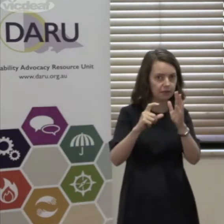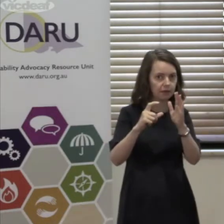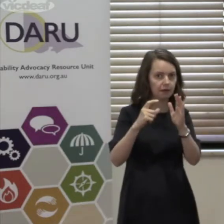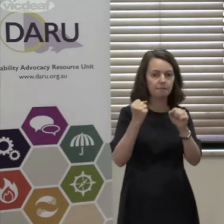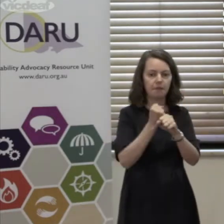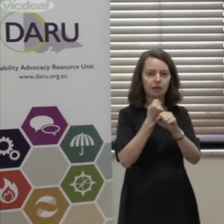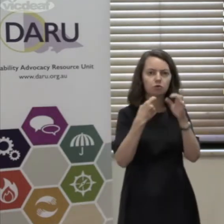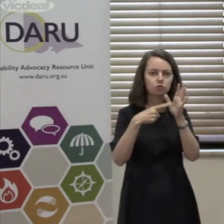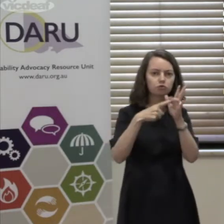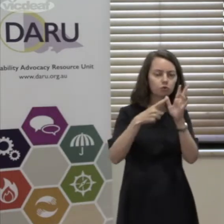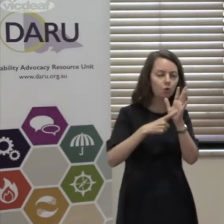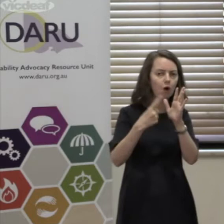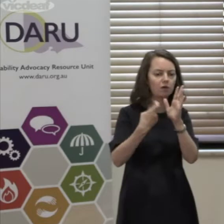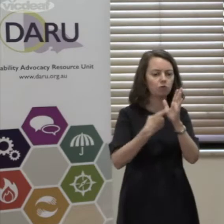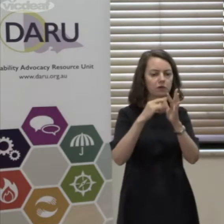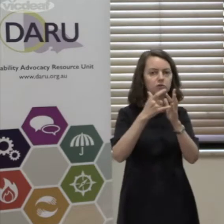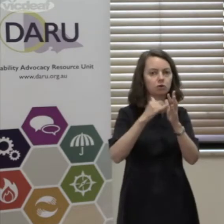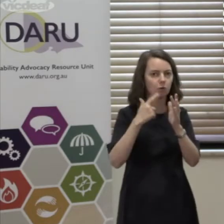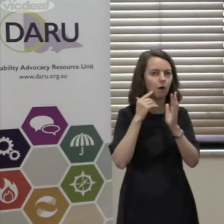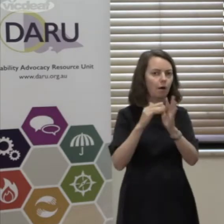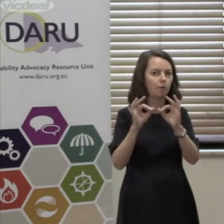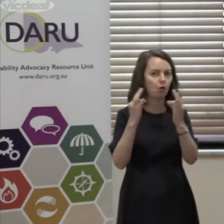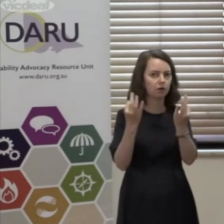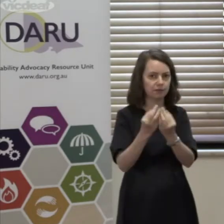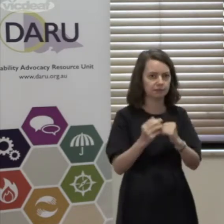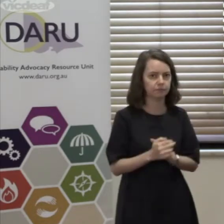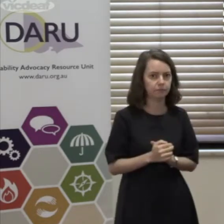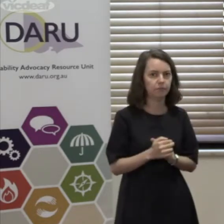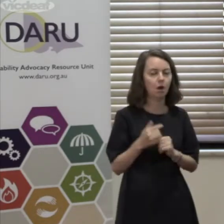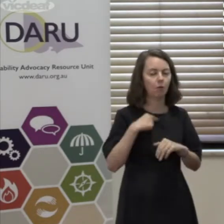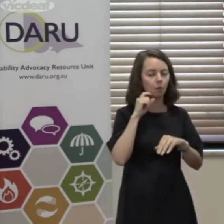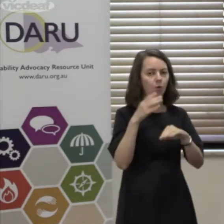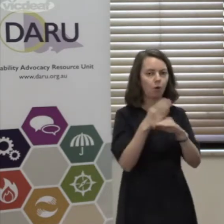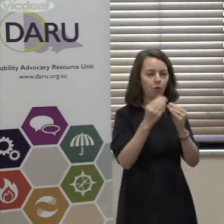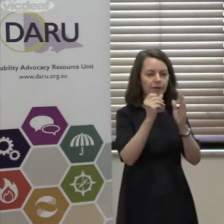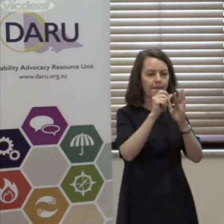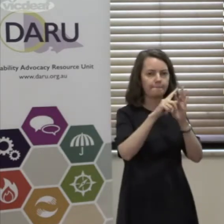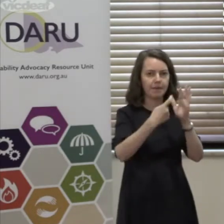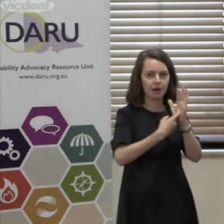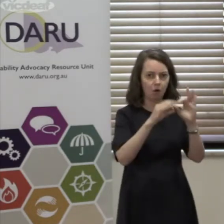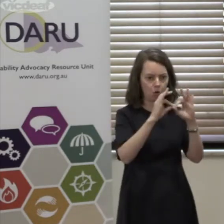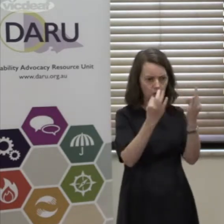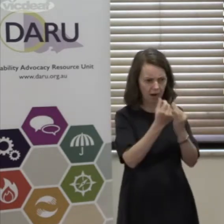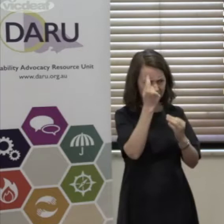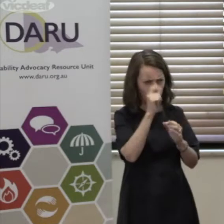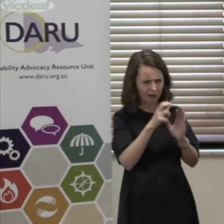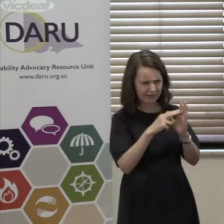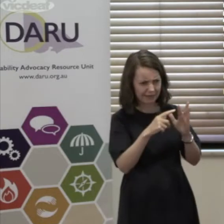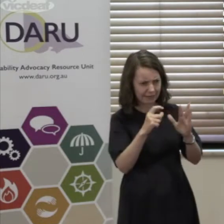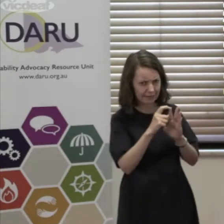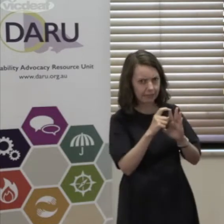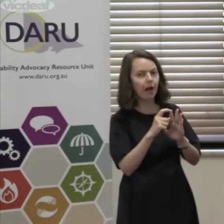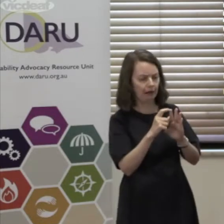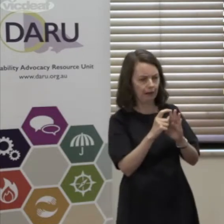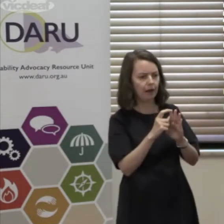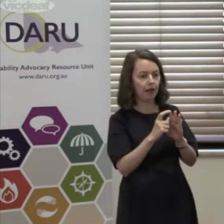tools and resources. AFDO will work closely with a range of peer-led organisations to understand their needs and to implement individual and